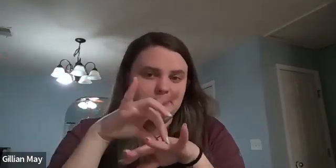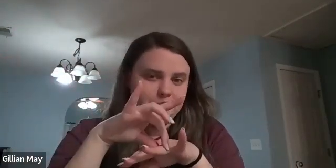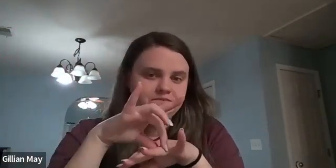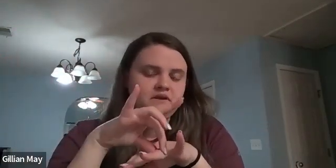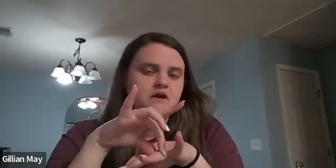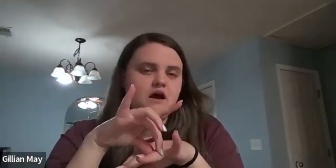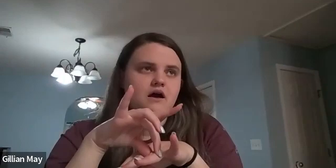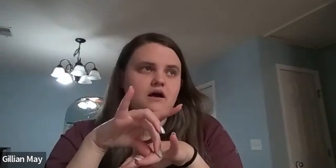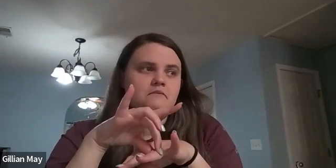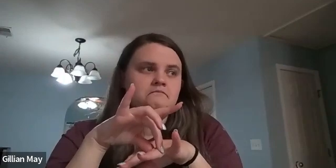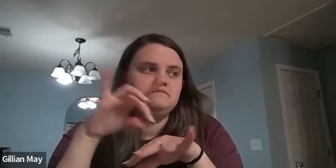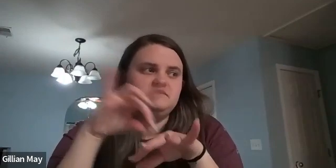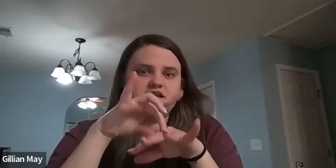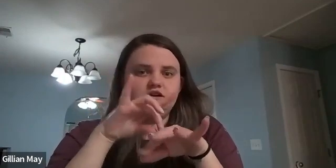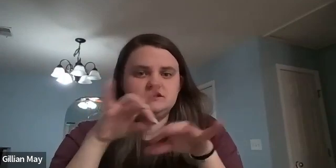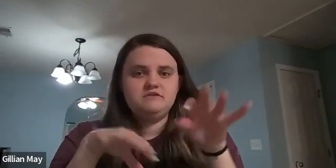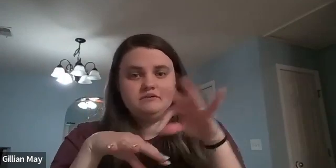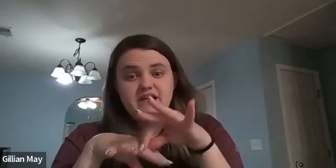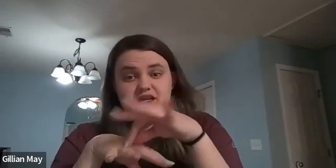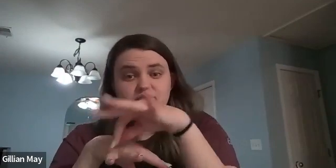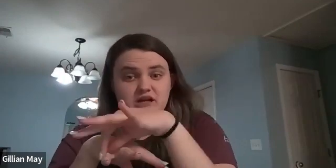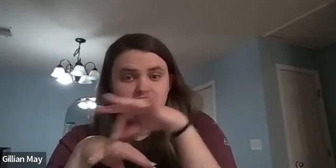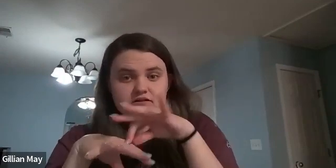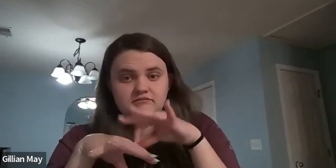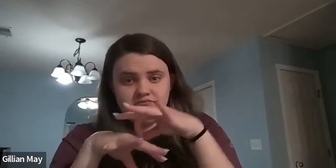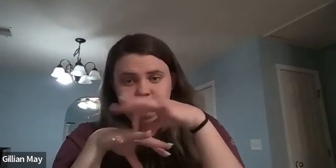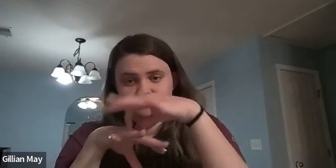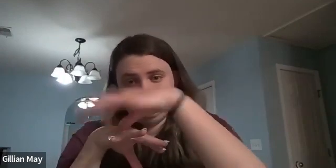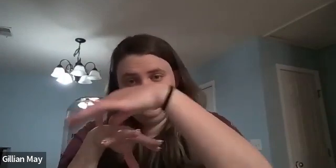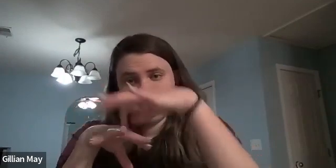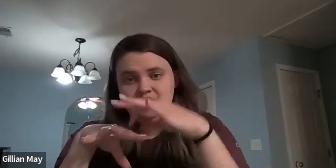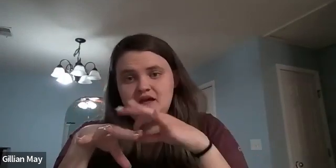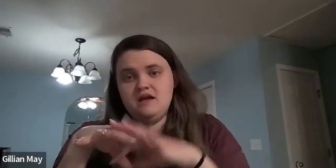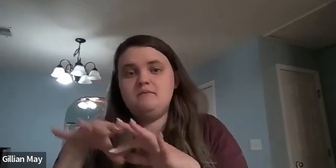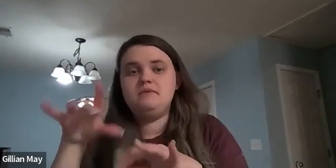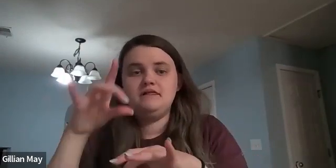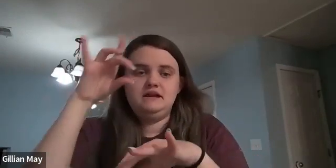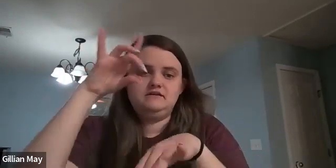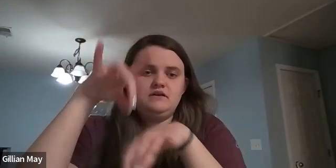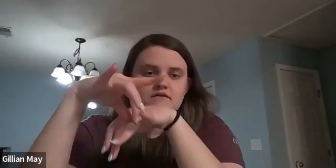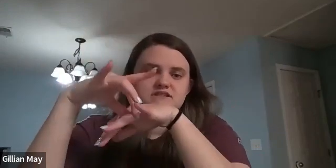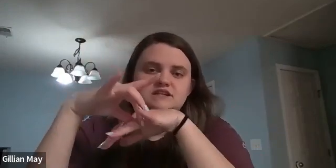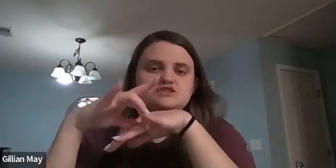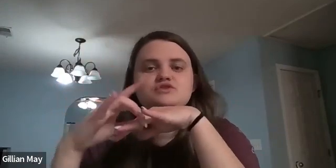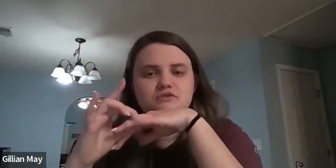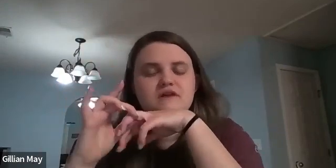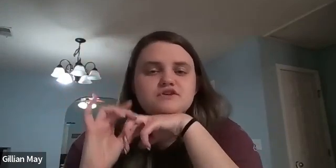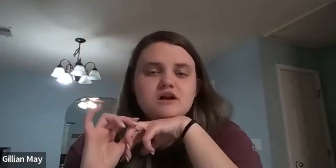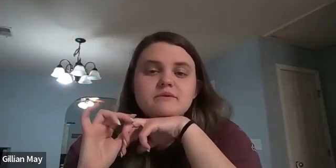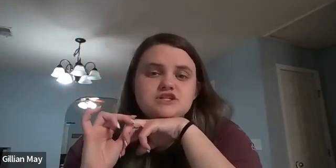do. That can also be for really any ring. But like, obviously, so if you're talking about just a